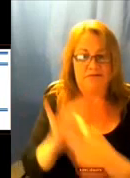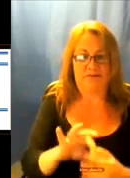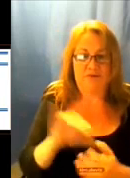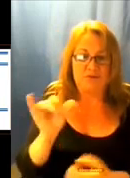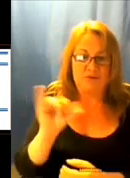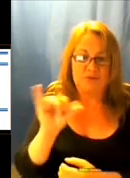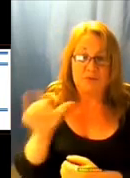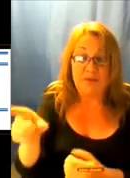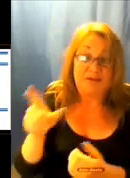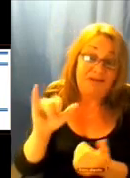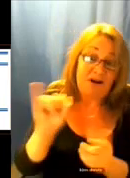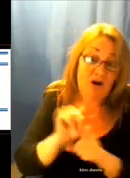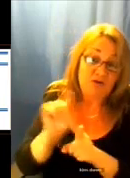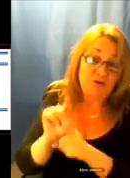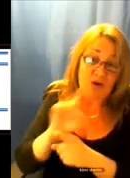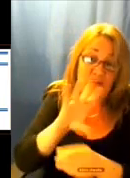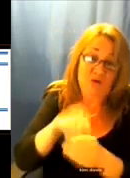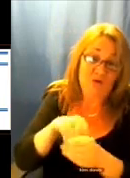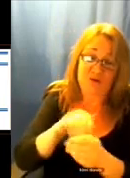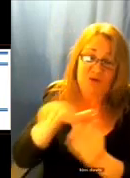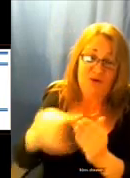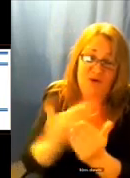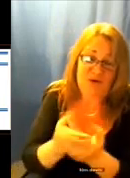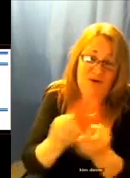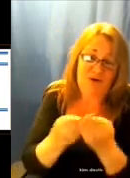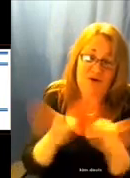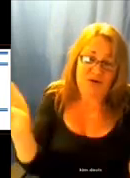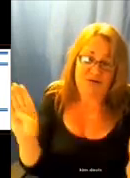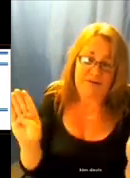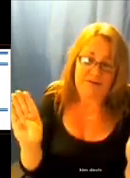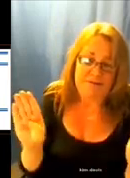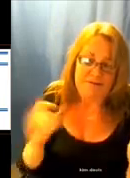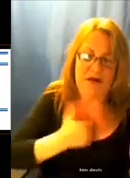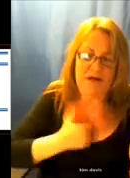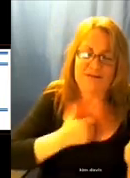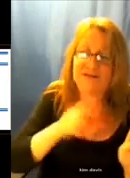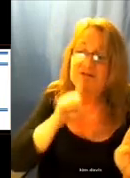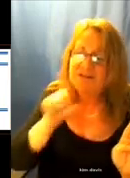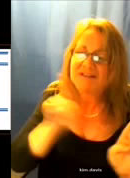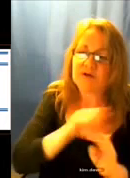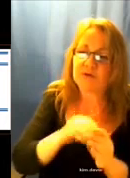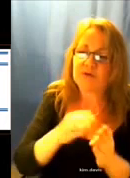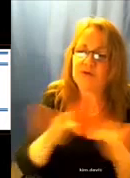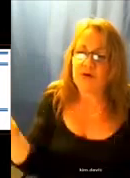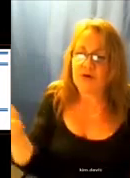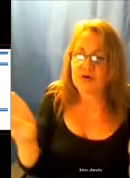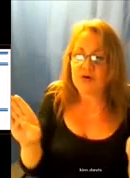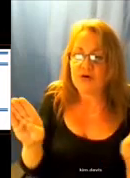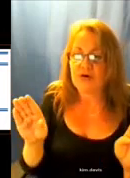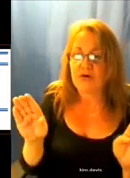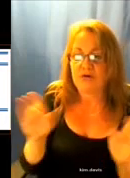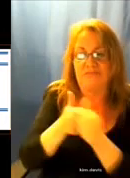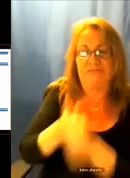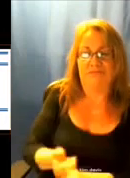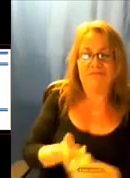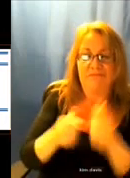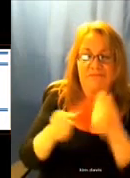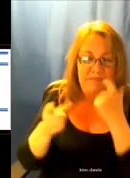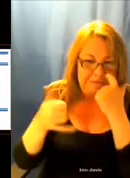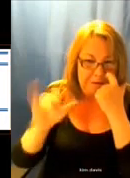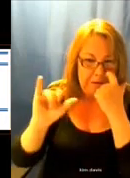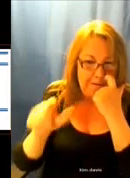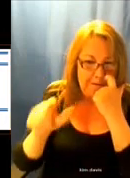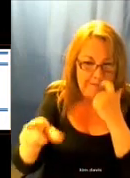it does not matter if it's federal financing, but it is federal finances is included also.